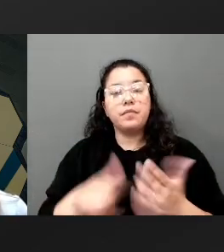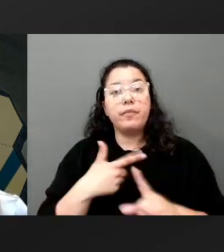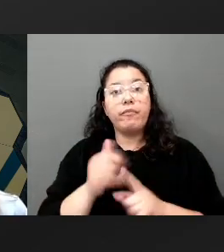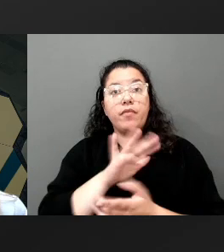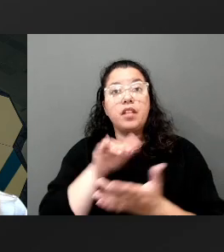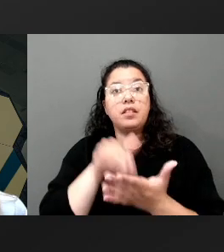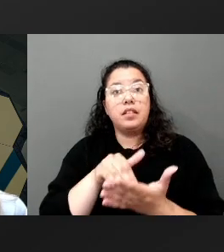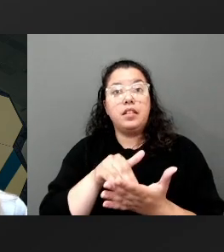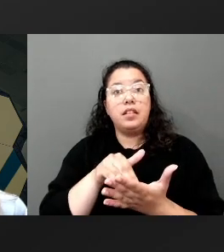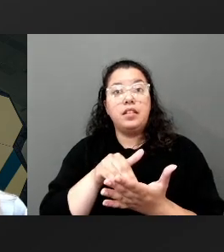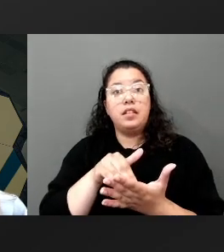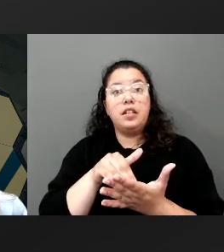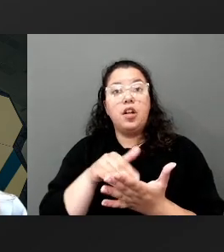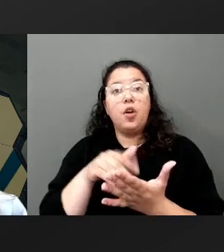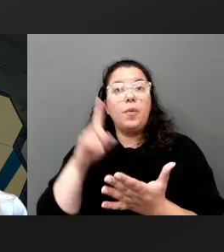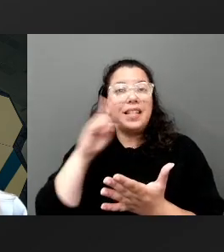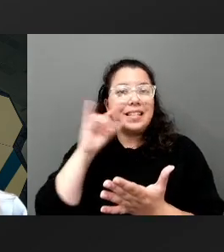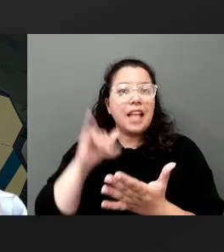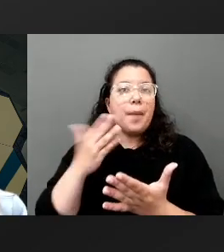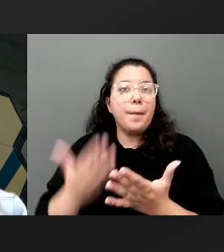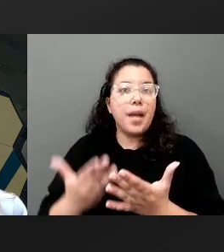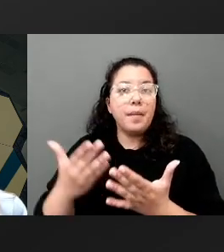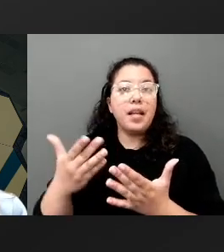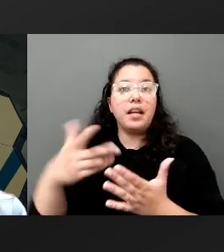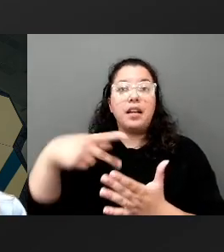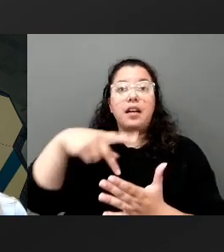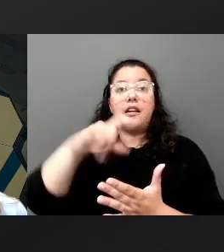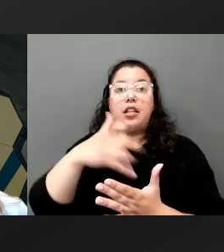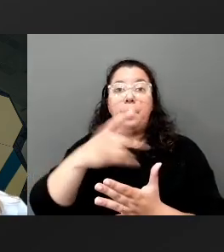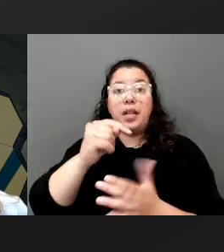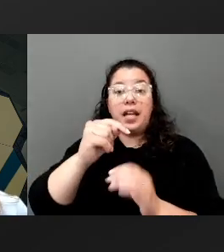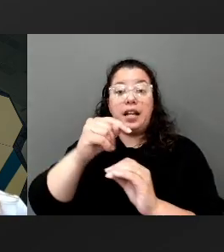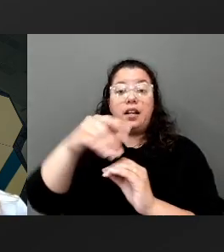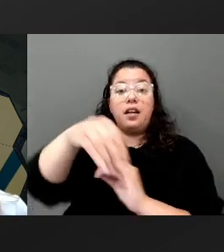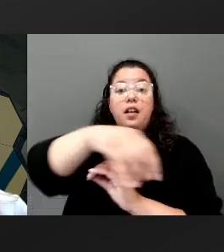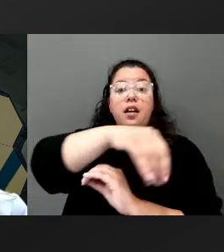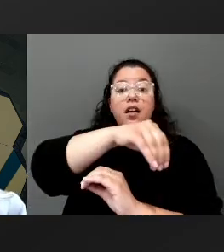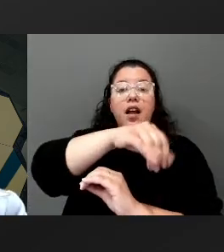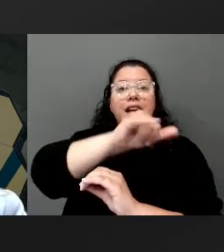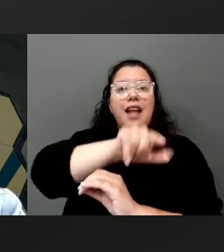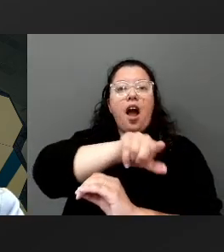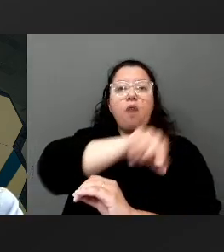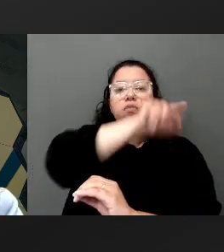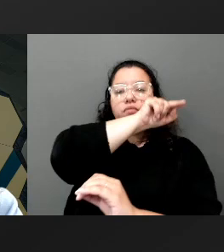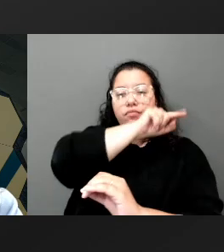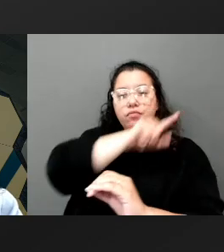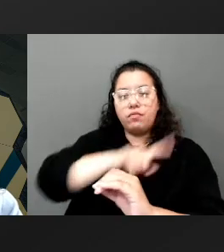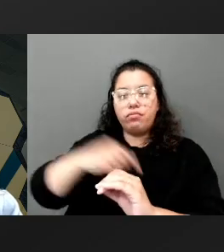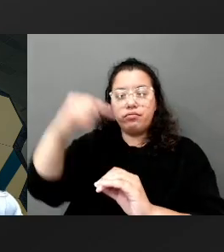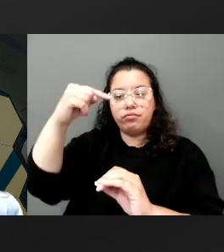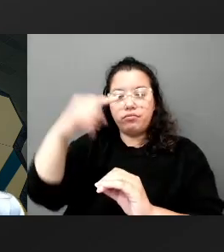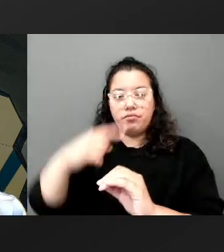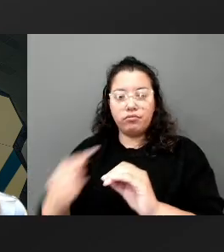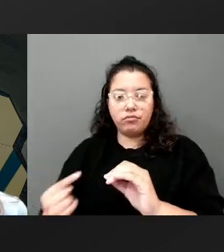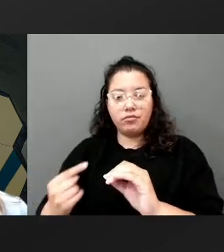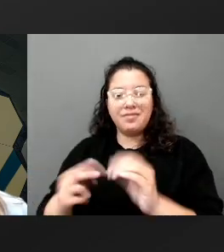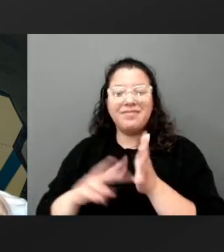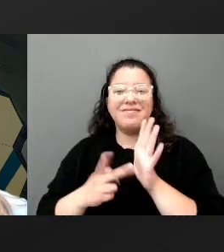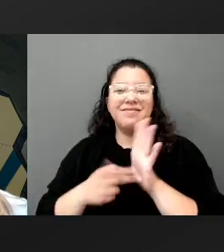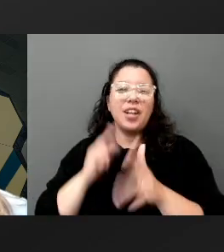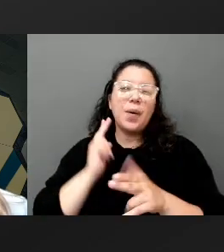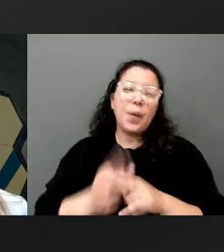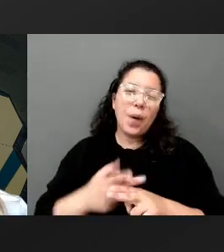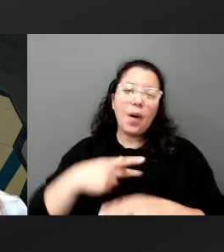former stellar systems. So while it is called a planetary nebula, it's not necessarily associated with a